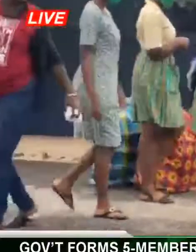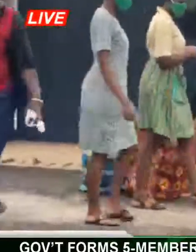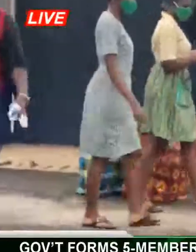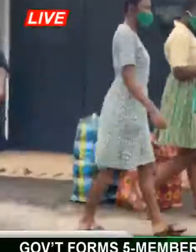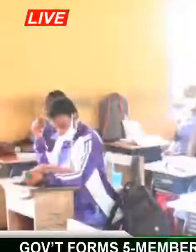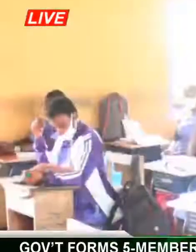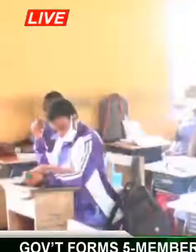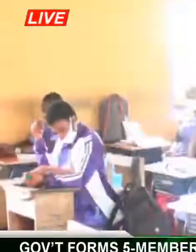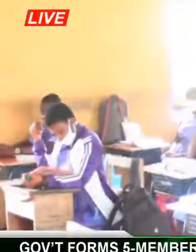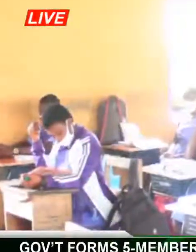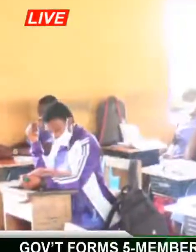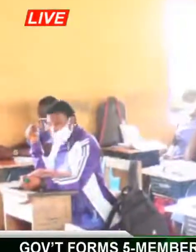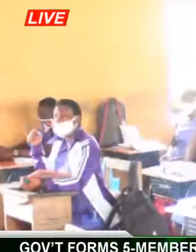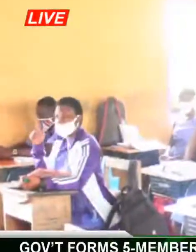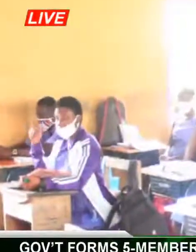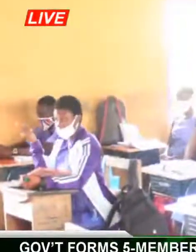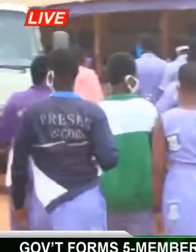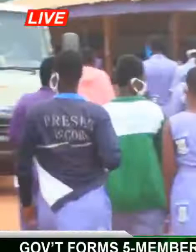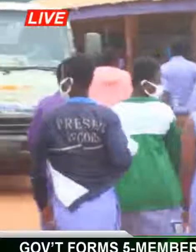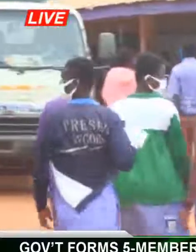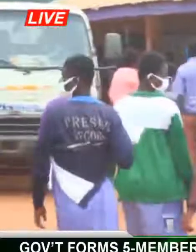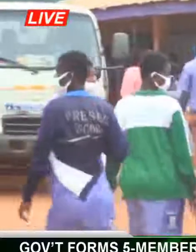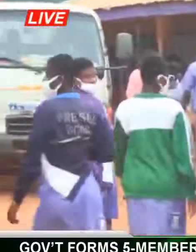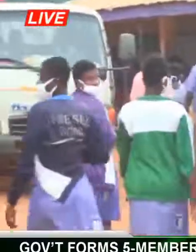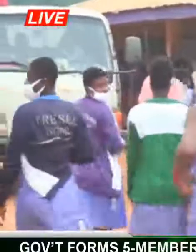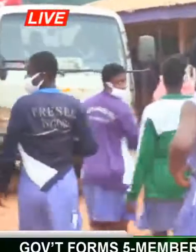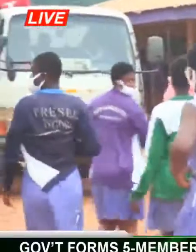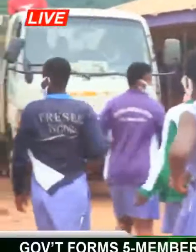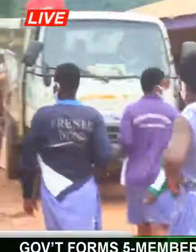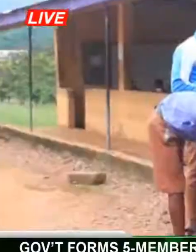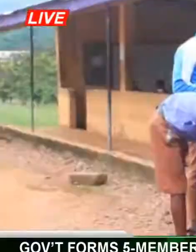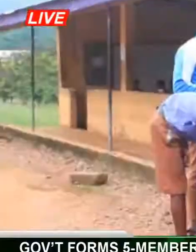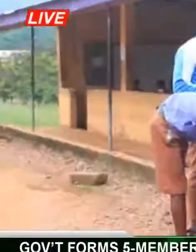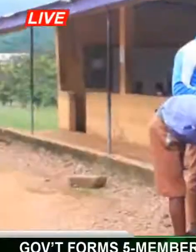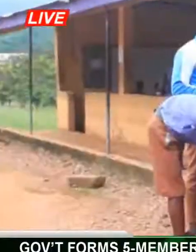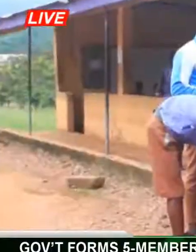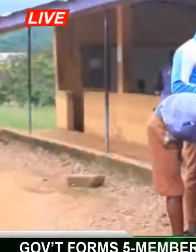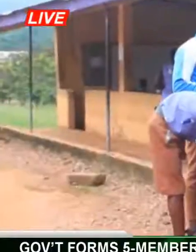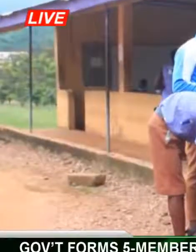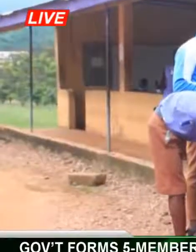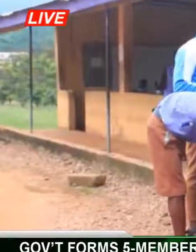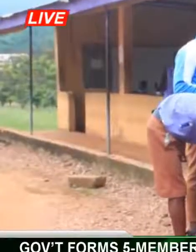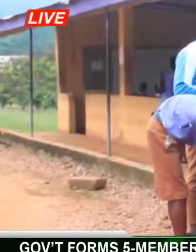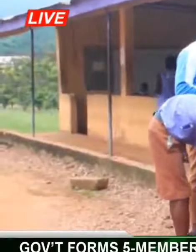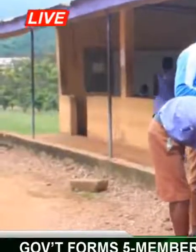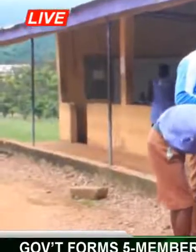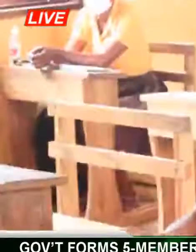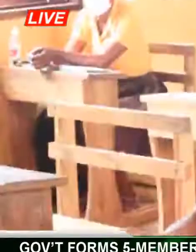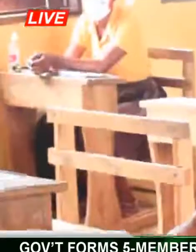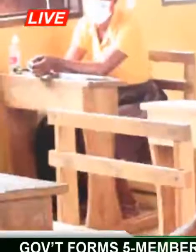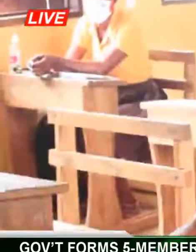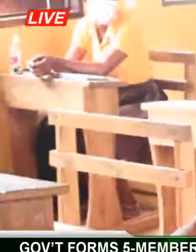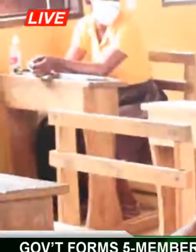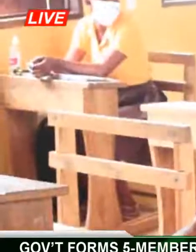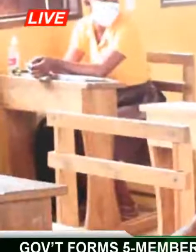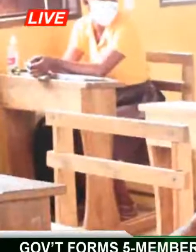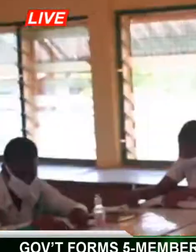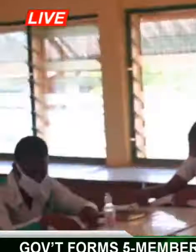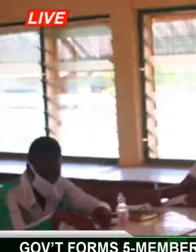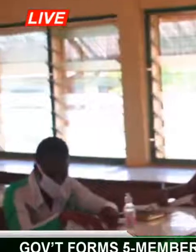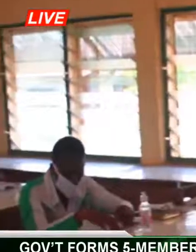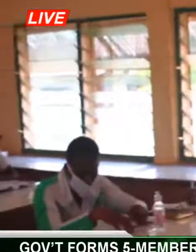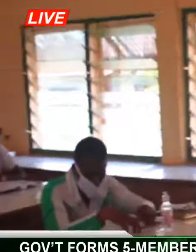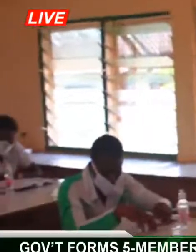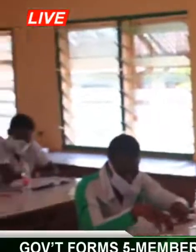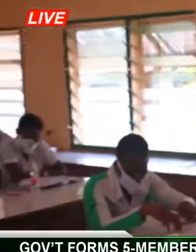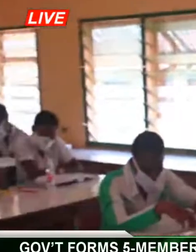sa basun ko yi na se o mo ma o mani ni sa regional monitoring teams na chi en hwe se de aye hye so mo nye no